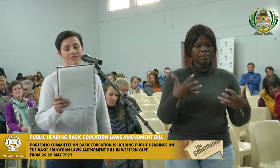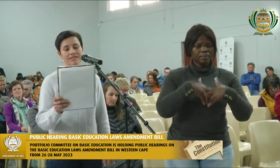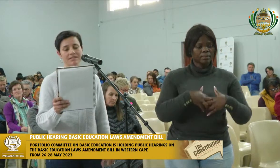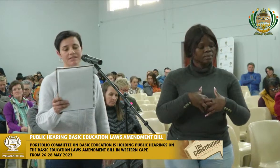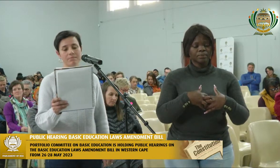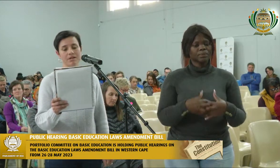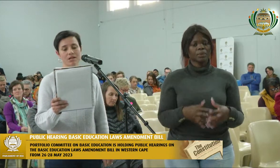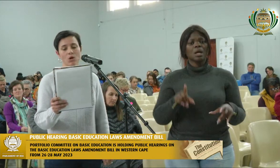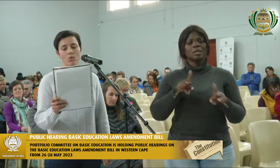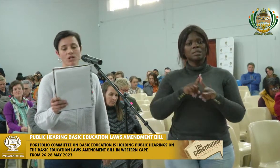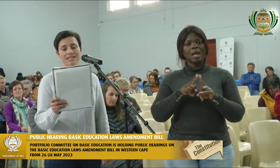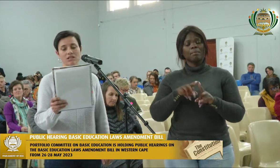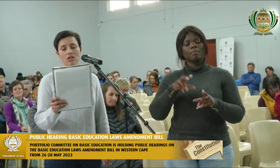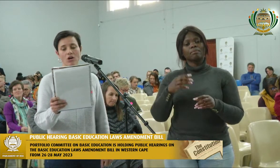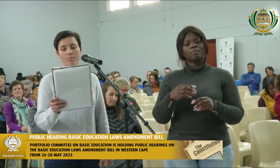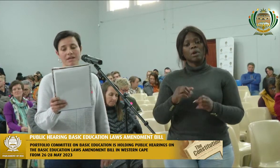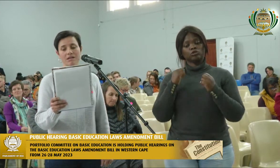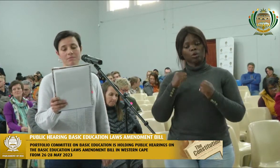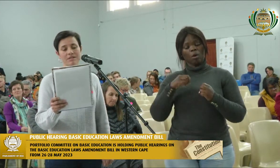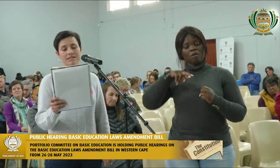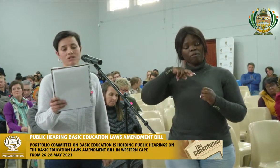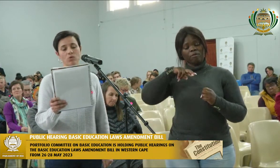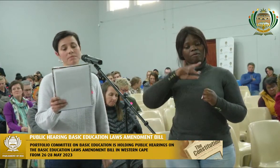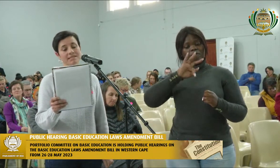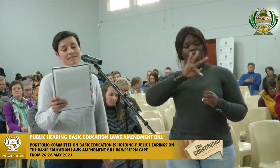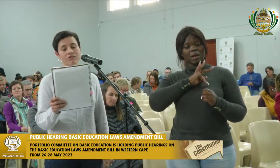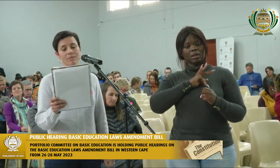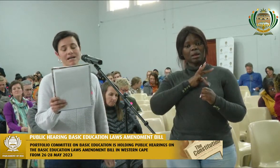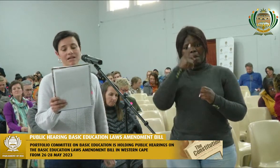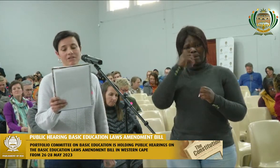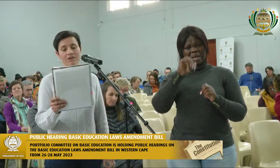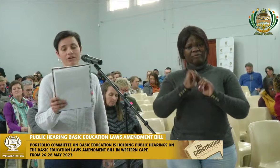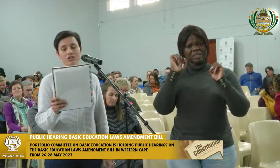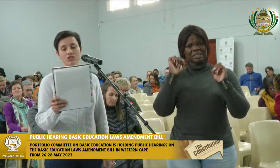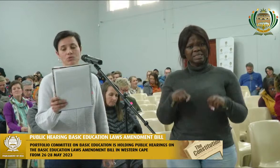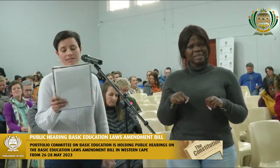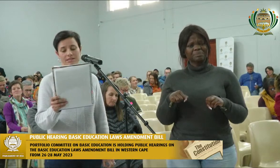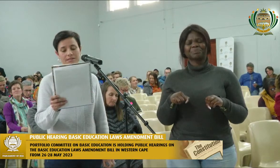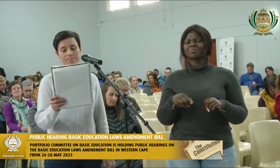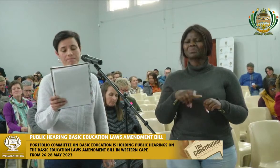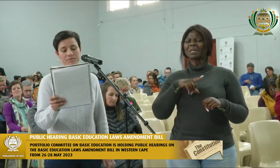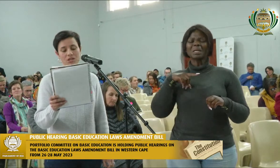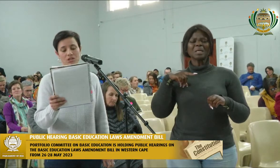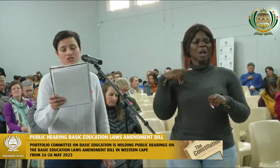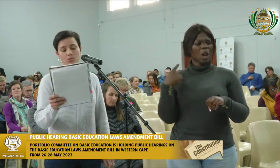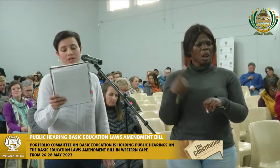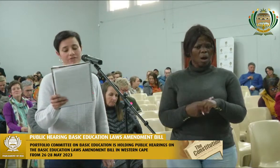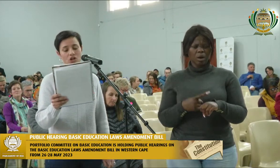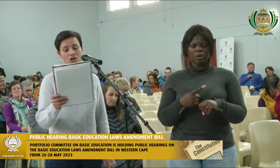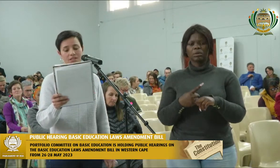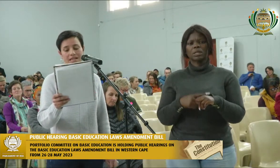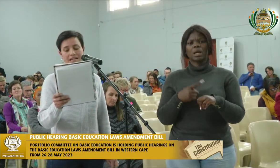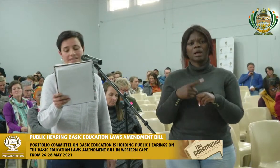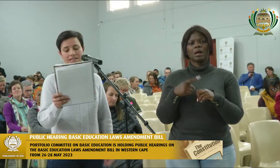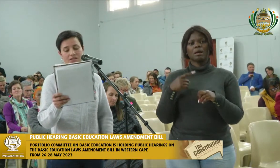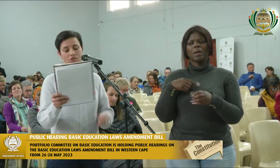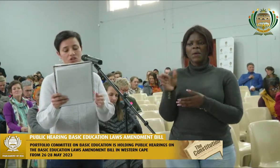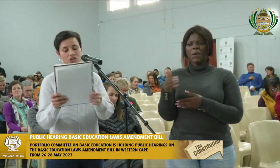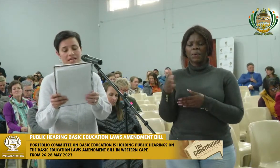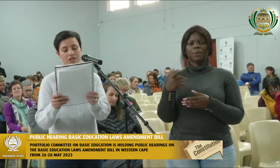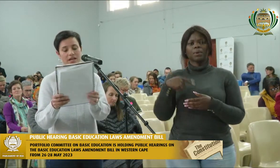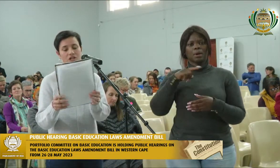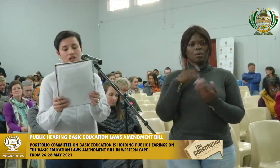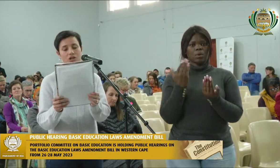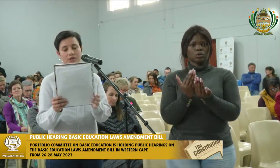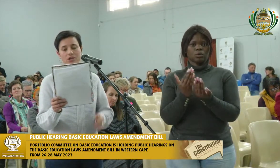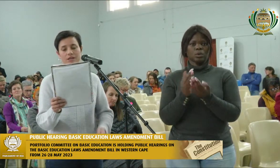faith belief system, which has long been limited or missing from our South African school system. So we have chosen a classical